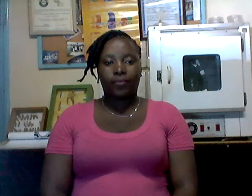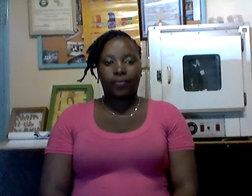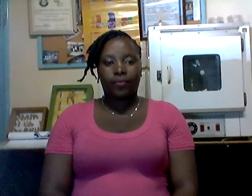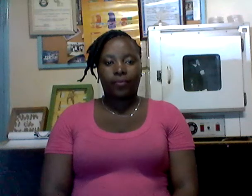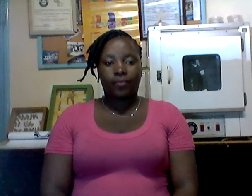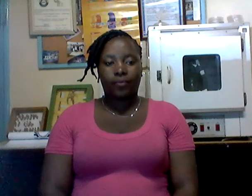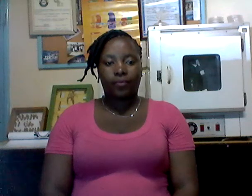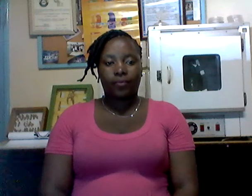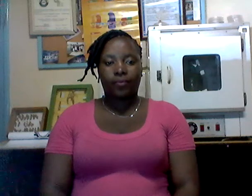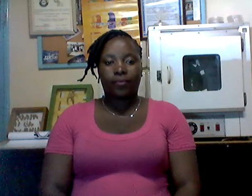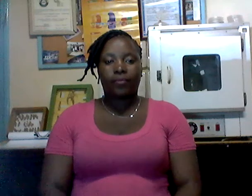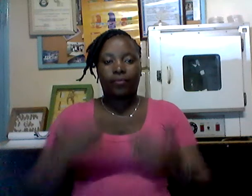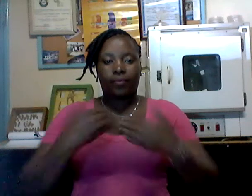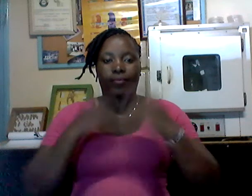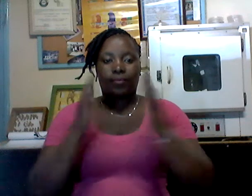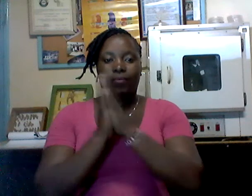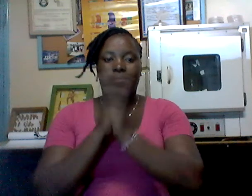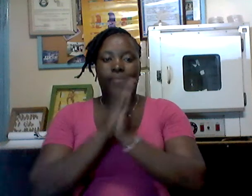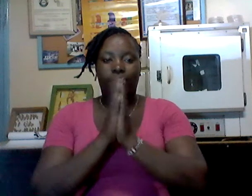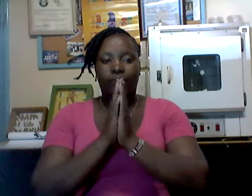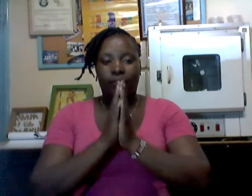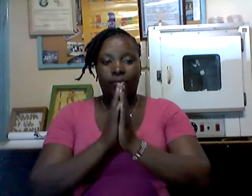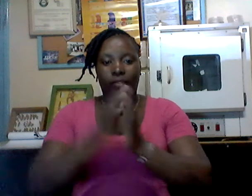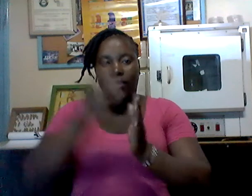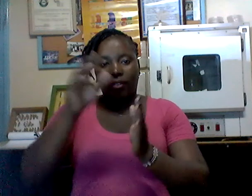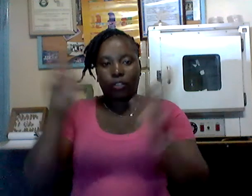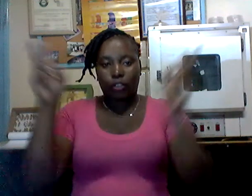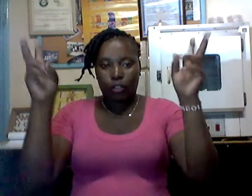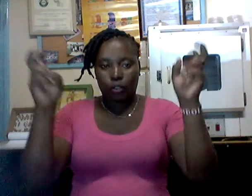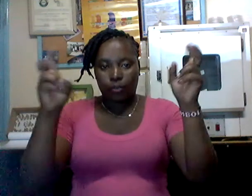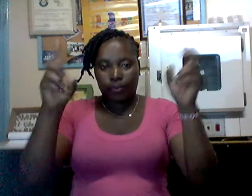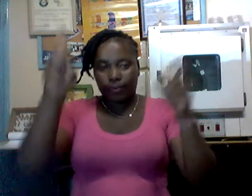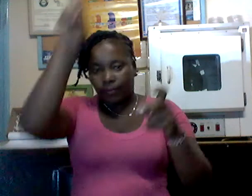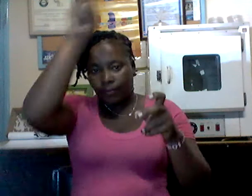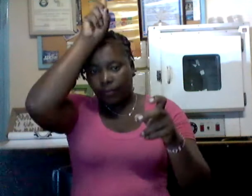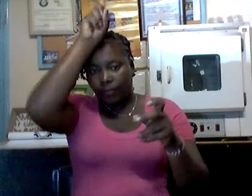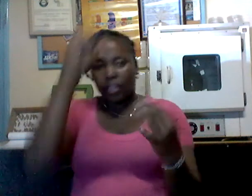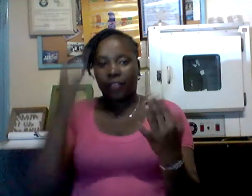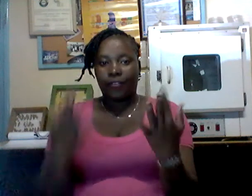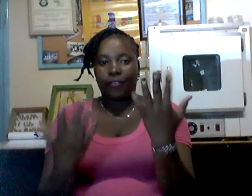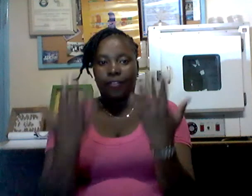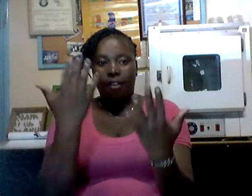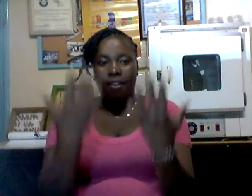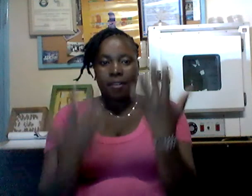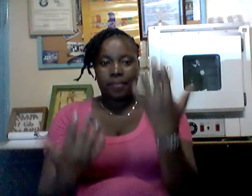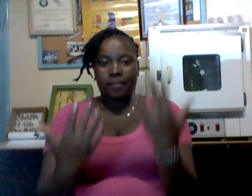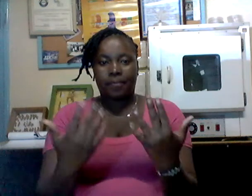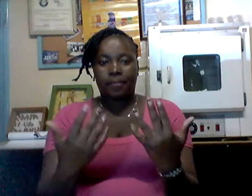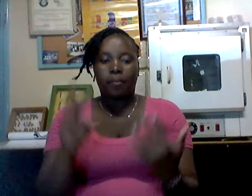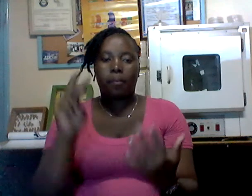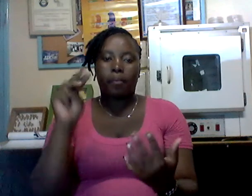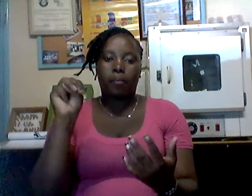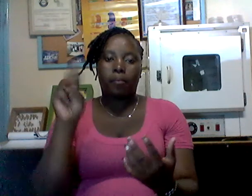I have a story entitled The Village Fire. Murioki was making